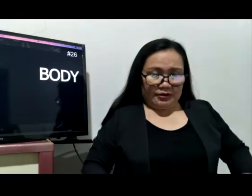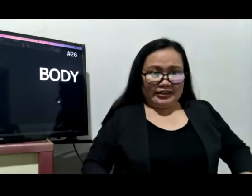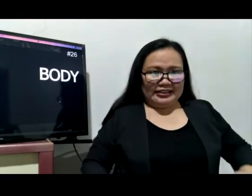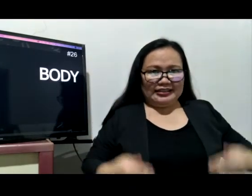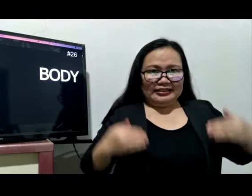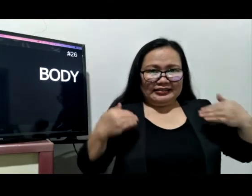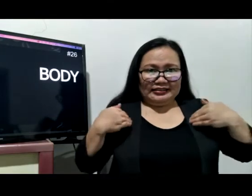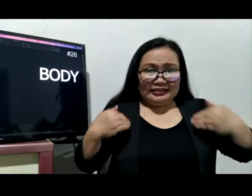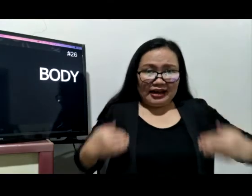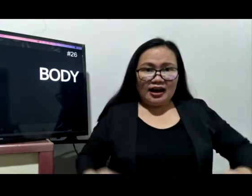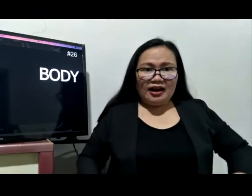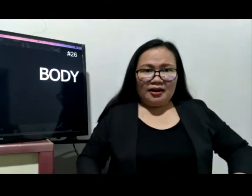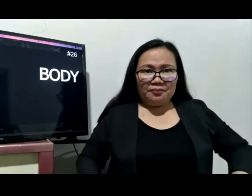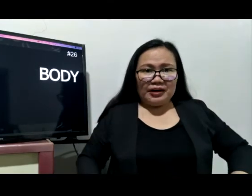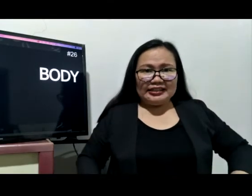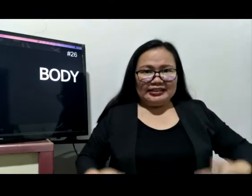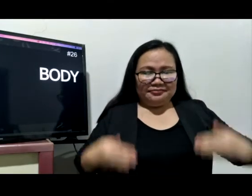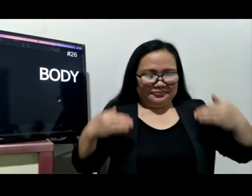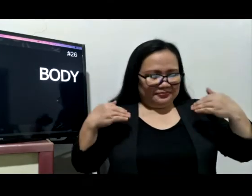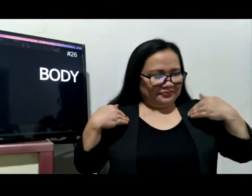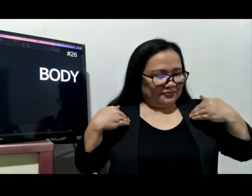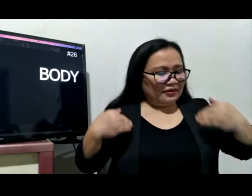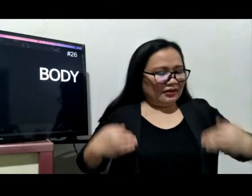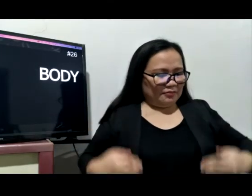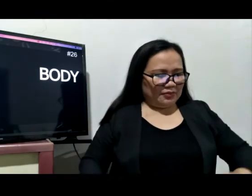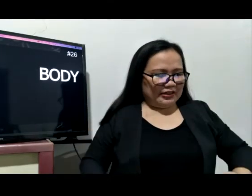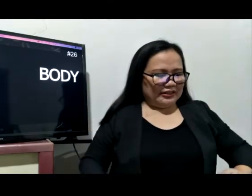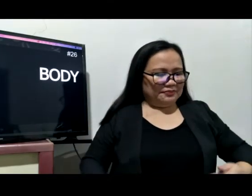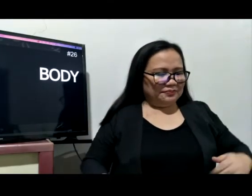Body, body, body.